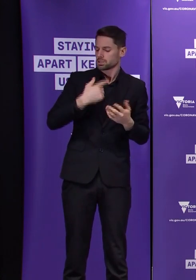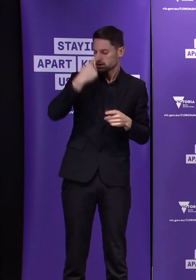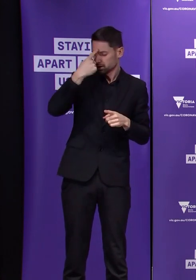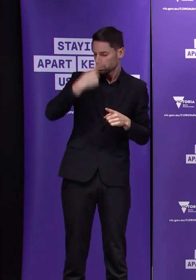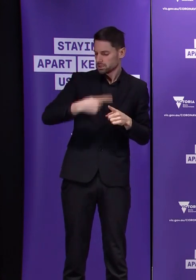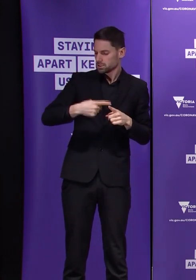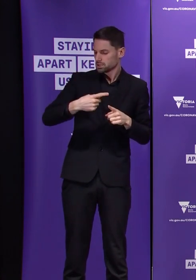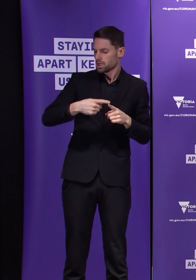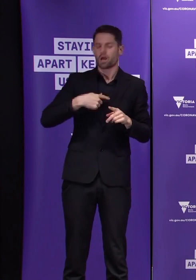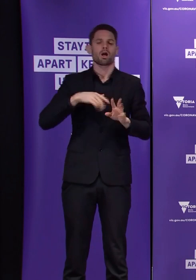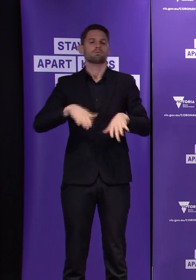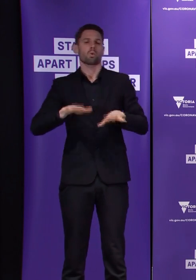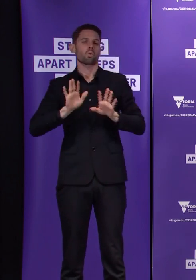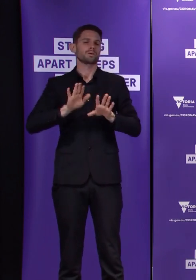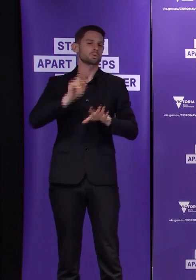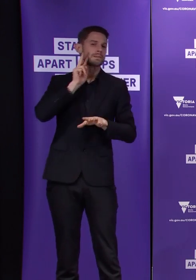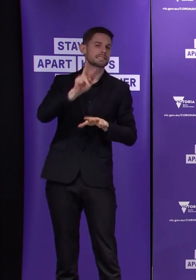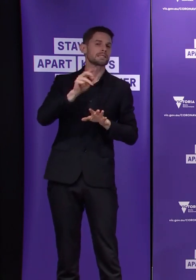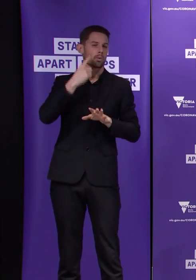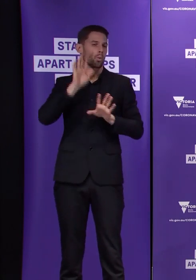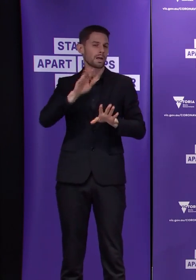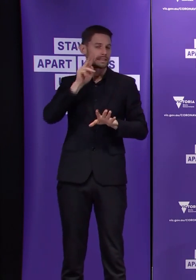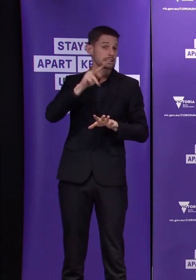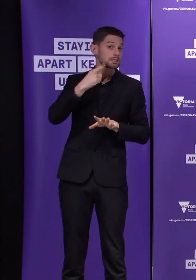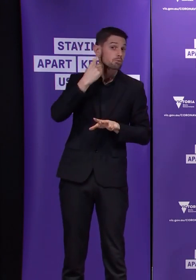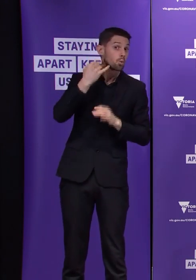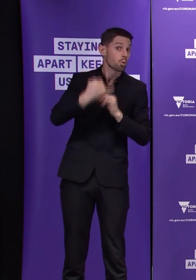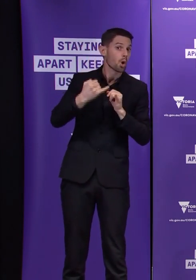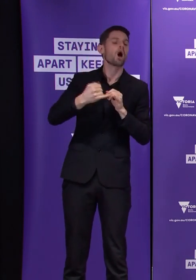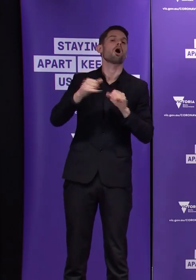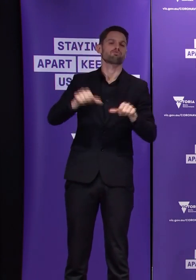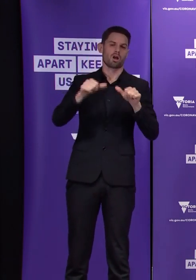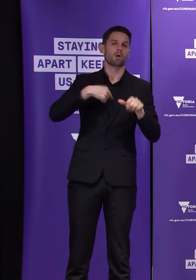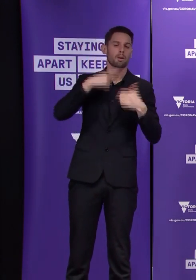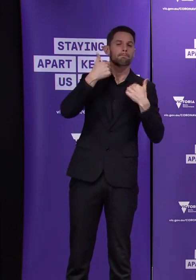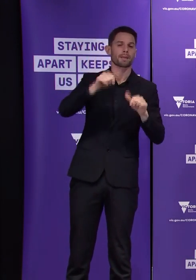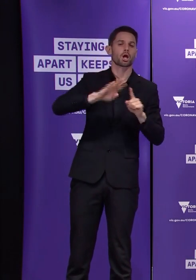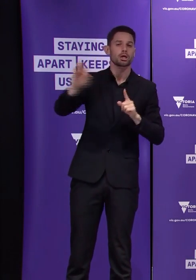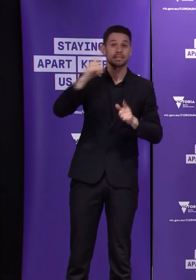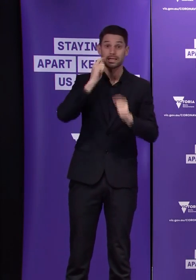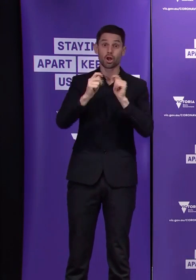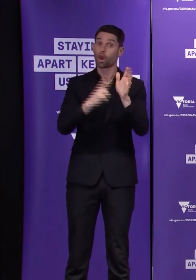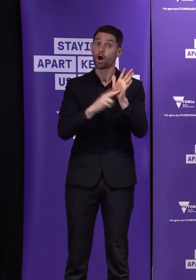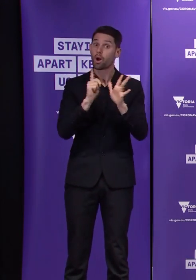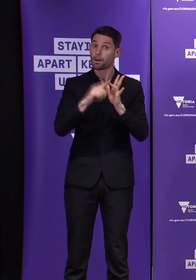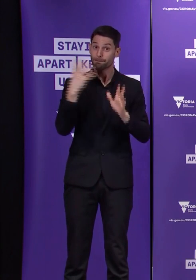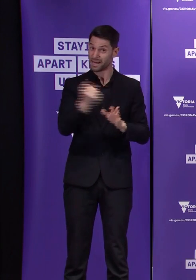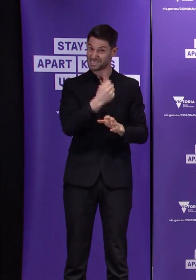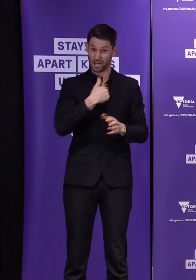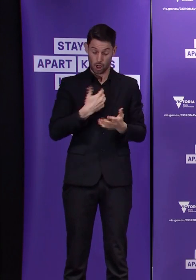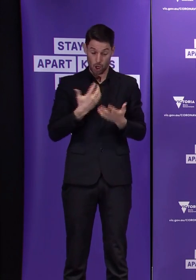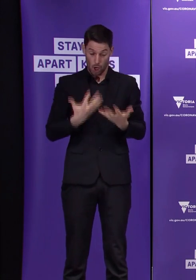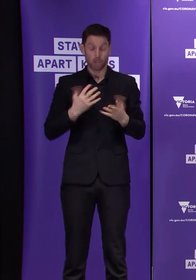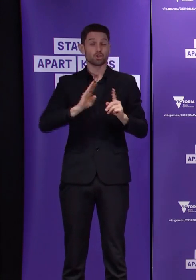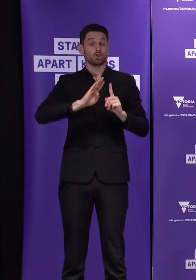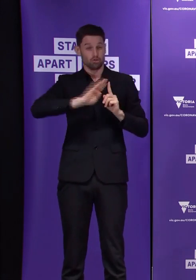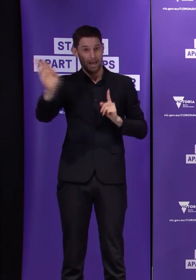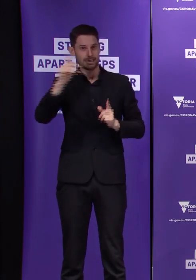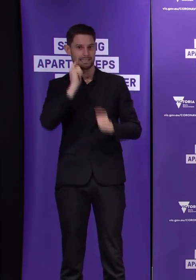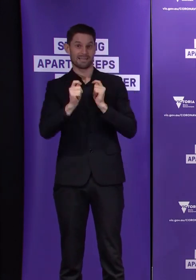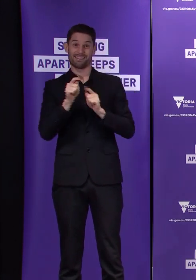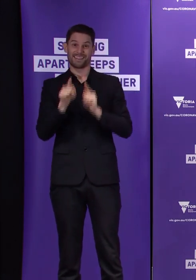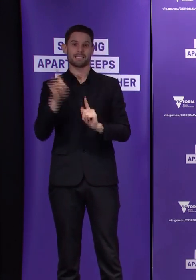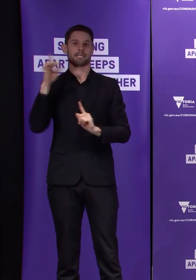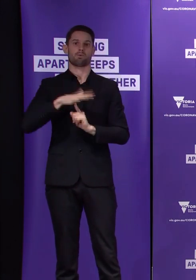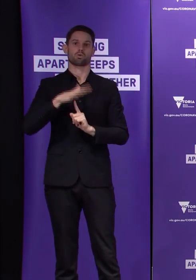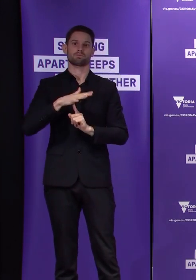it's only one example, I know, but the labs are working very hard to try and turn those tests around as fast as they possibly can.